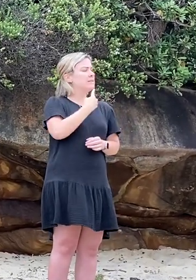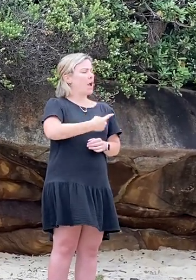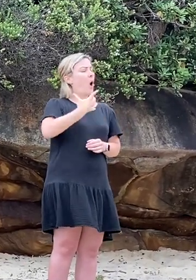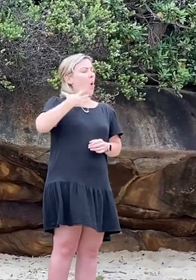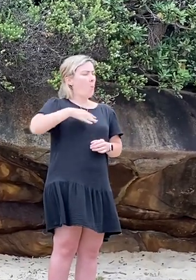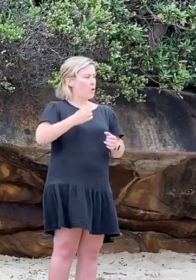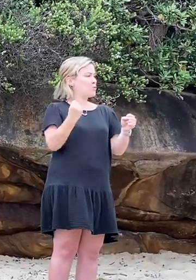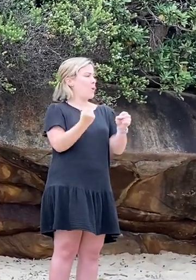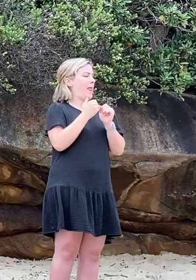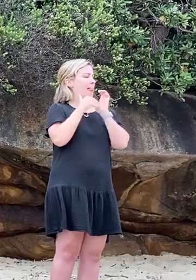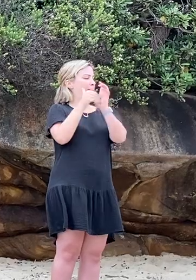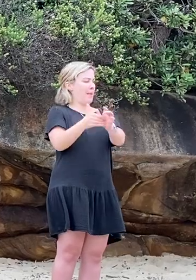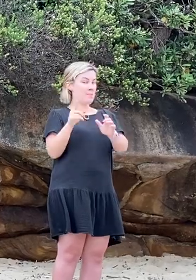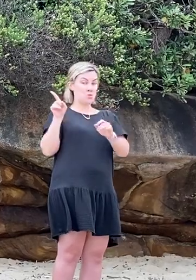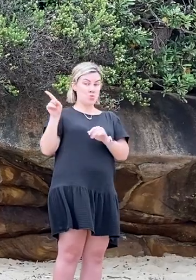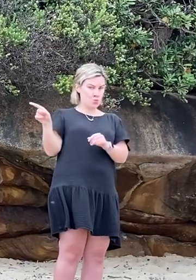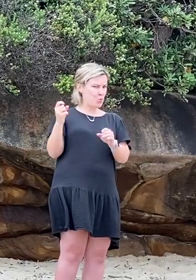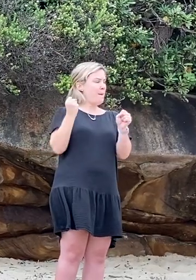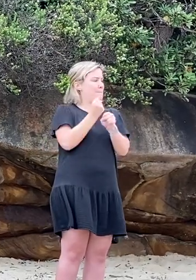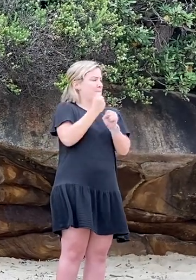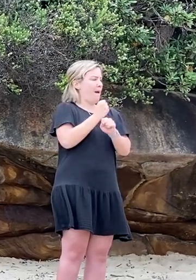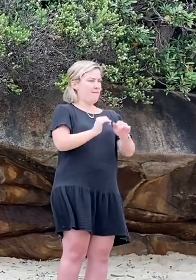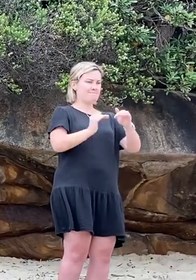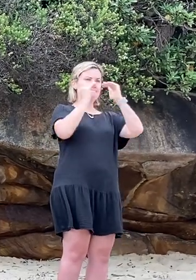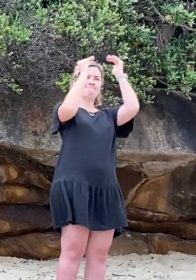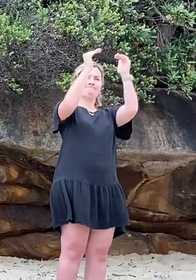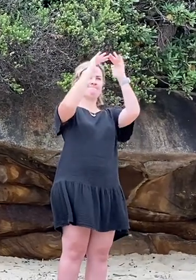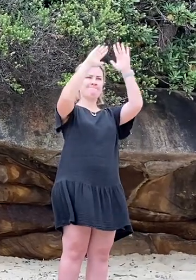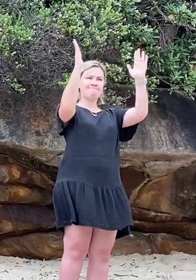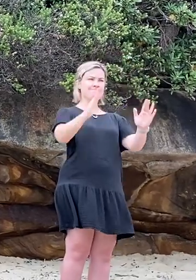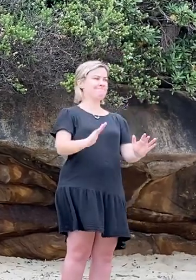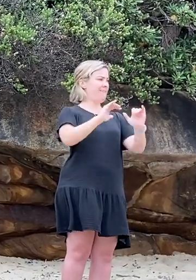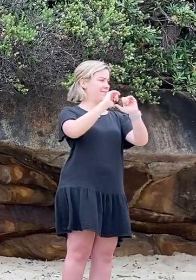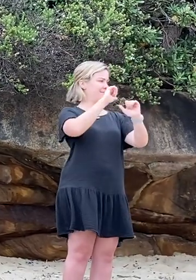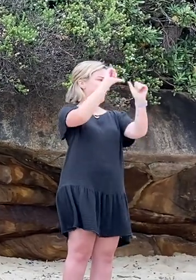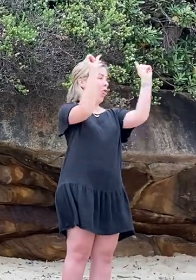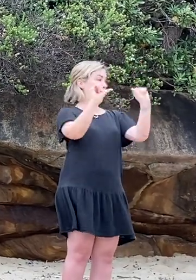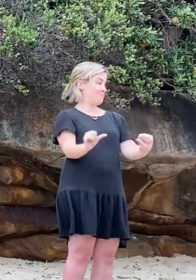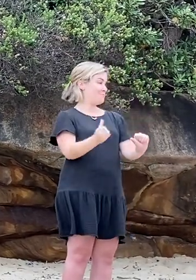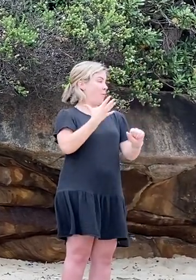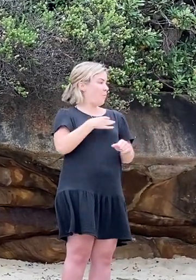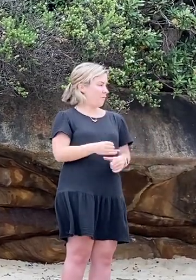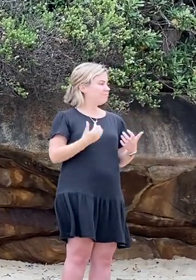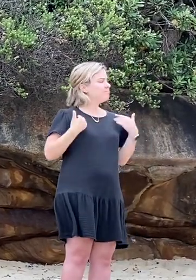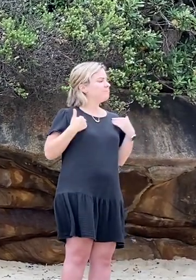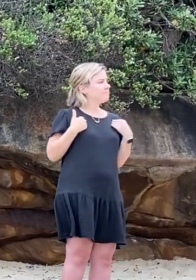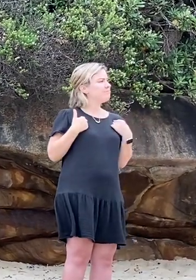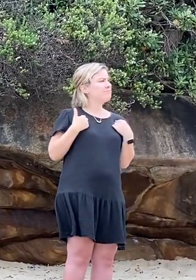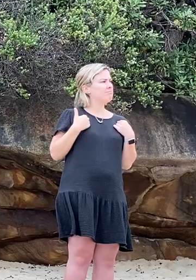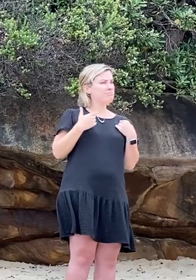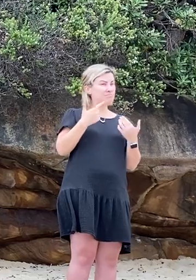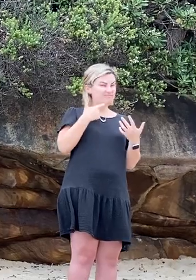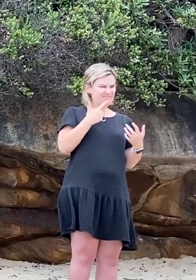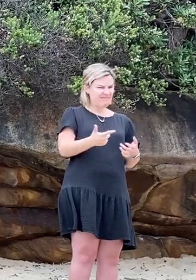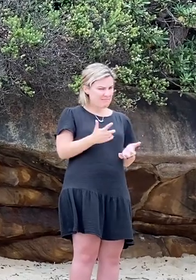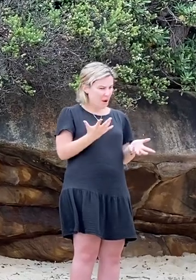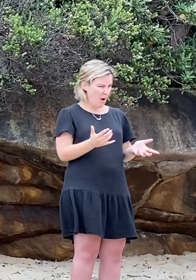I said, well, what would you like to do? And he said, I think I'd like to make a life-sized sculpture of that small one you